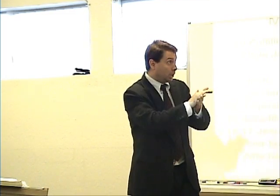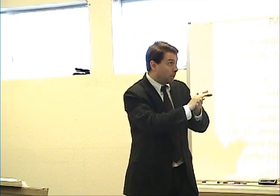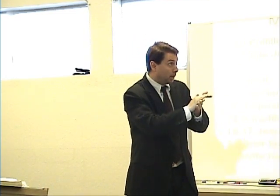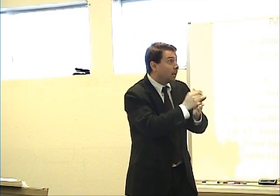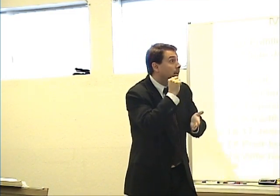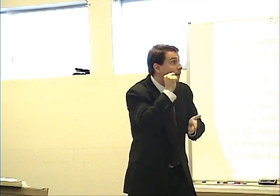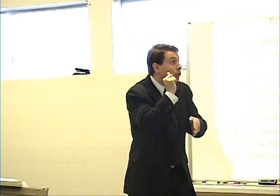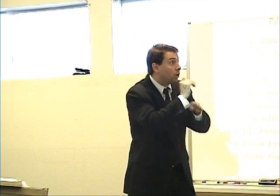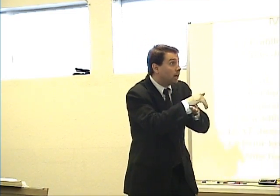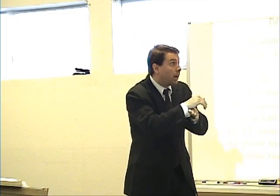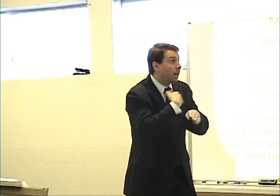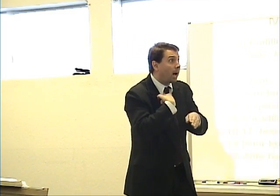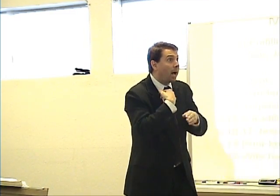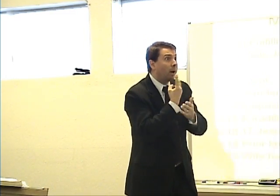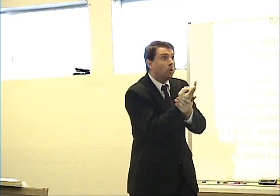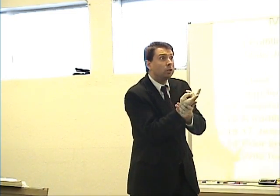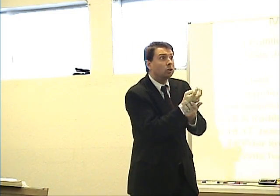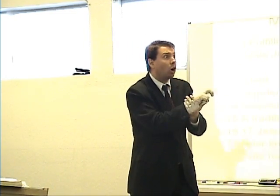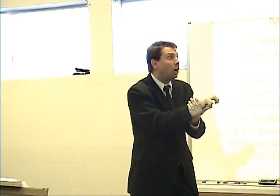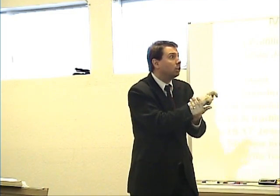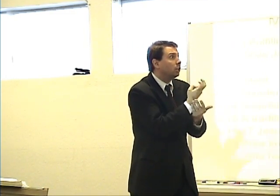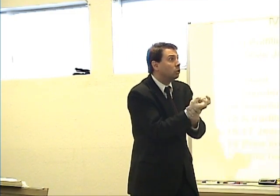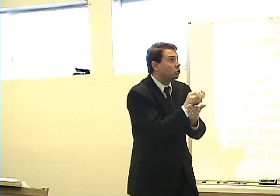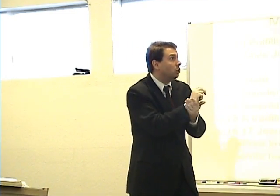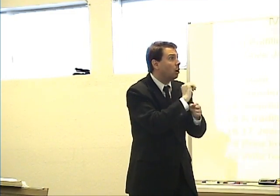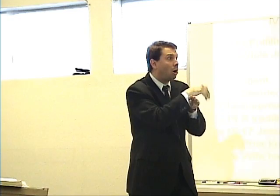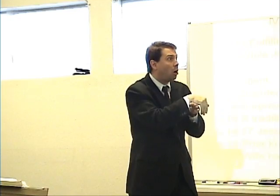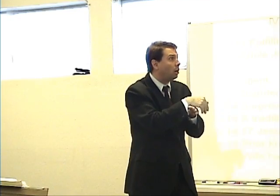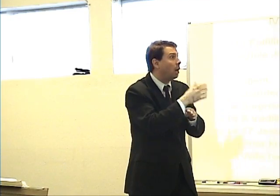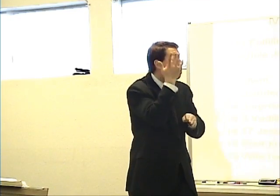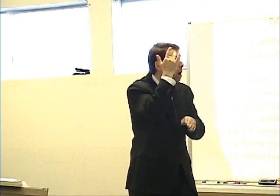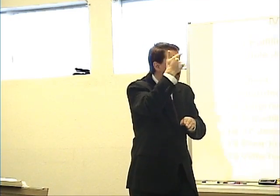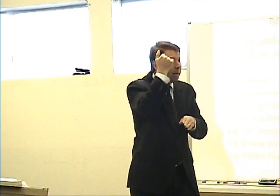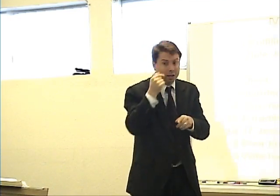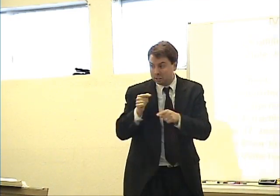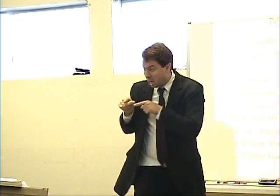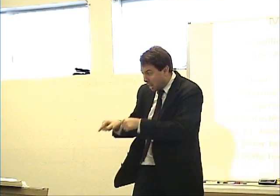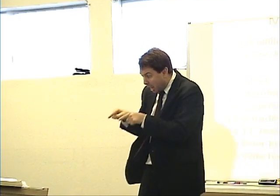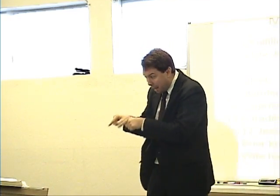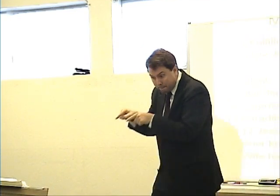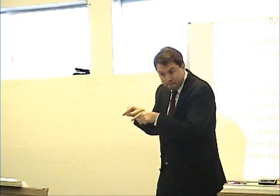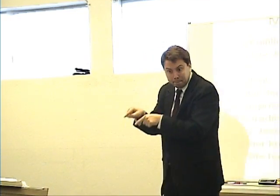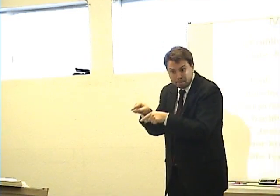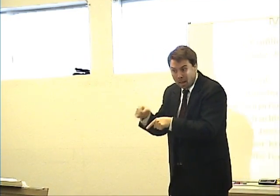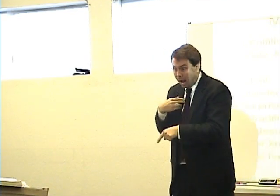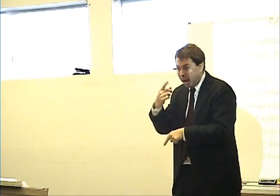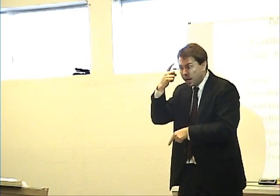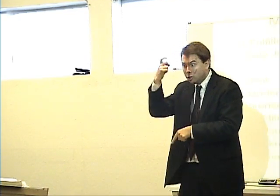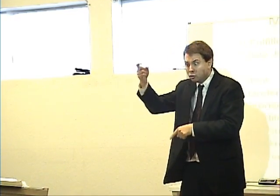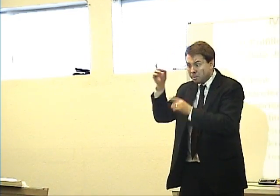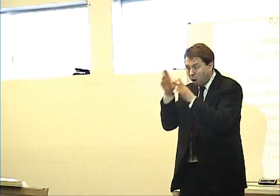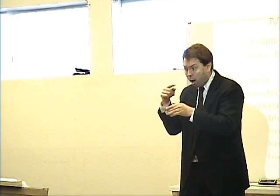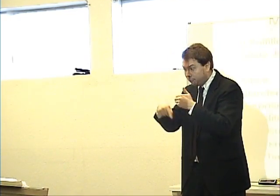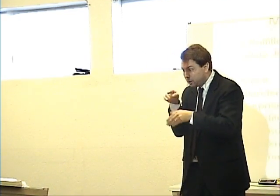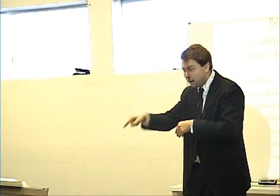Husband, yesterday night I was tossing and turning all night. Why? Because him. I had a dream all about